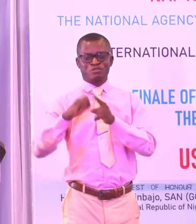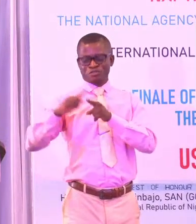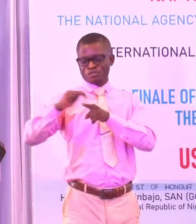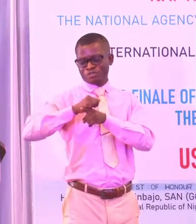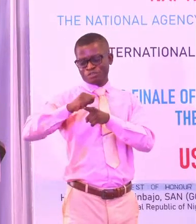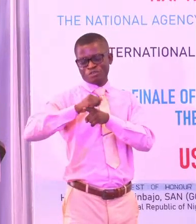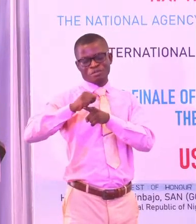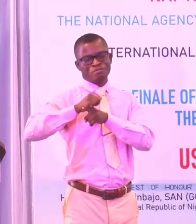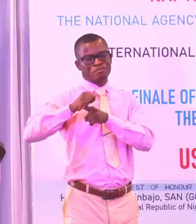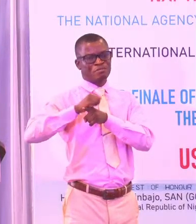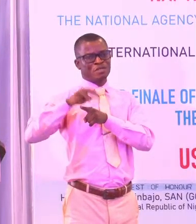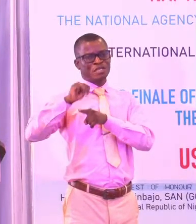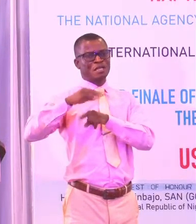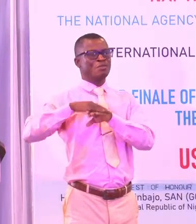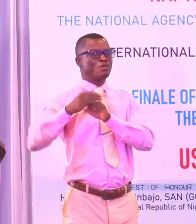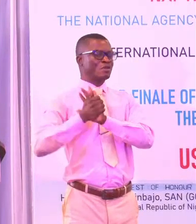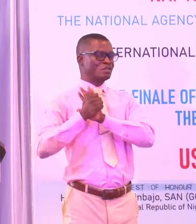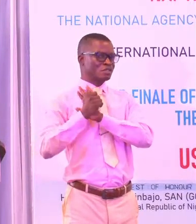acquisition and